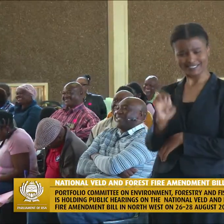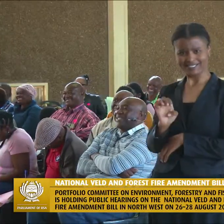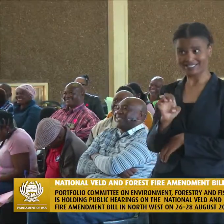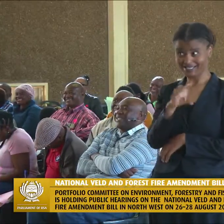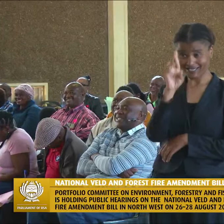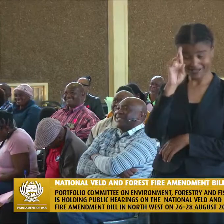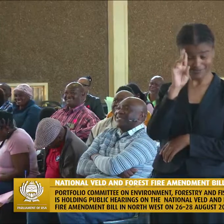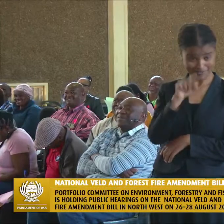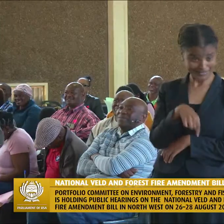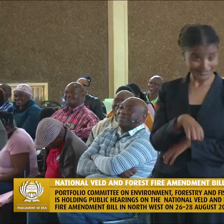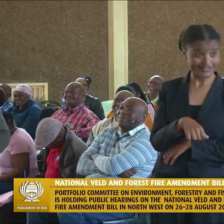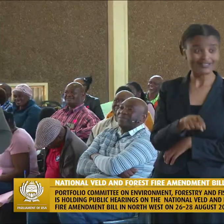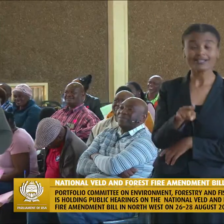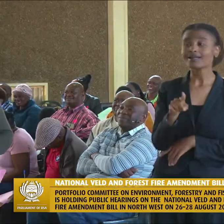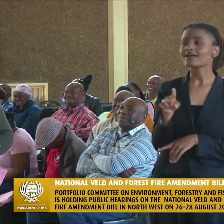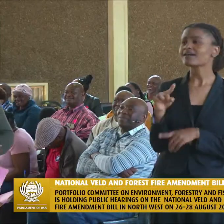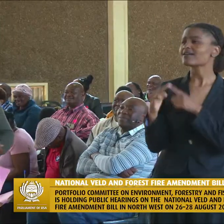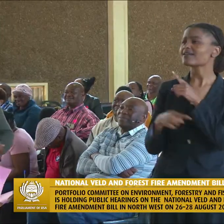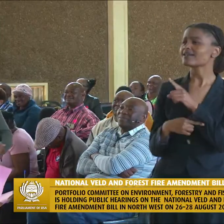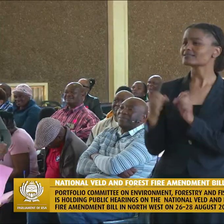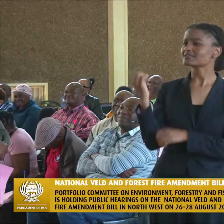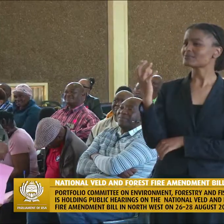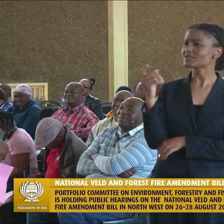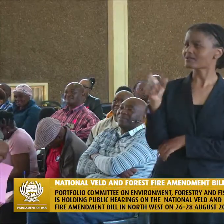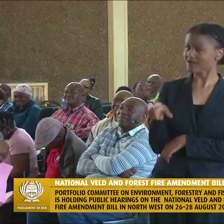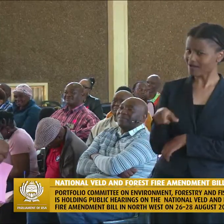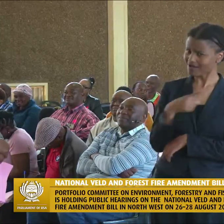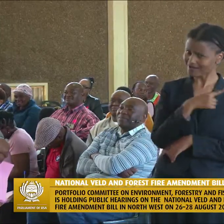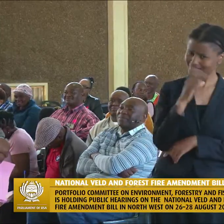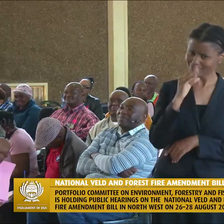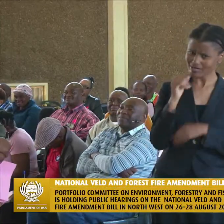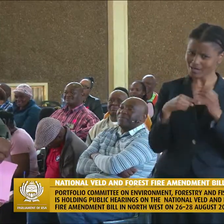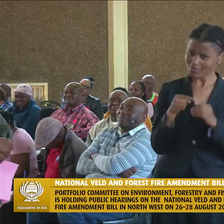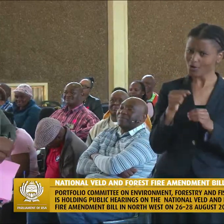and the last big idea spoke about chief mutil